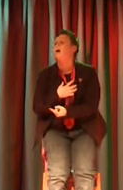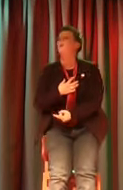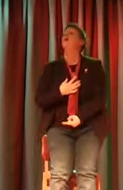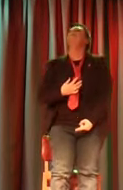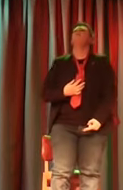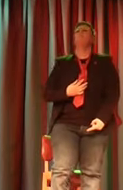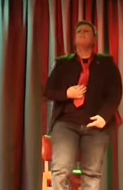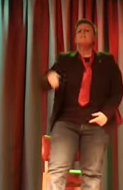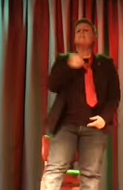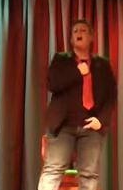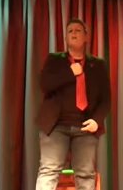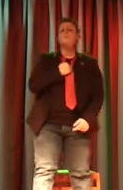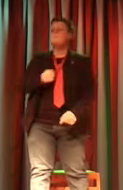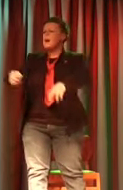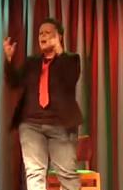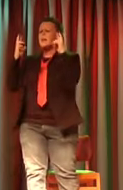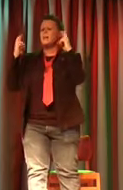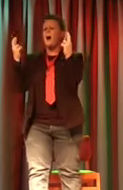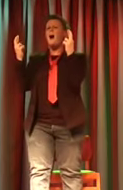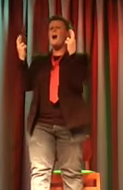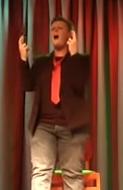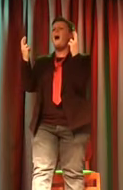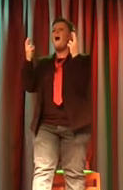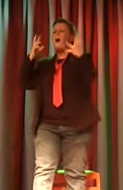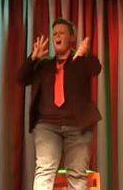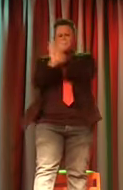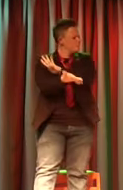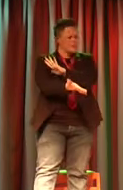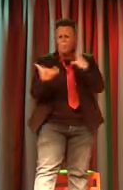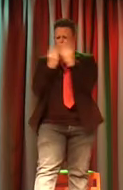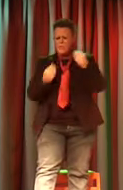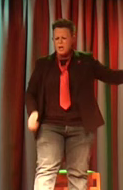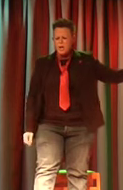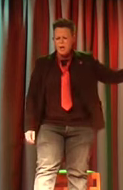Took my hopes with you